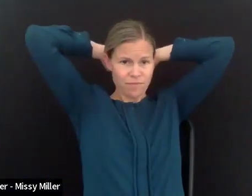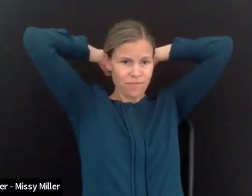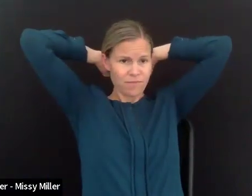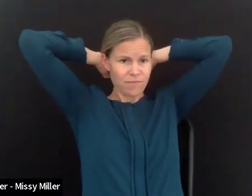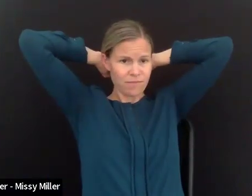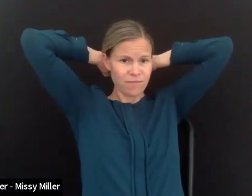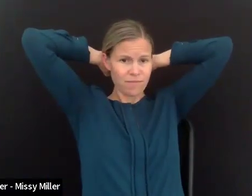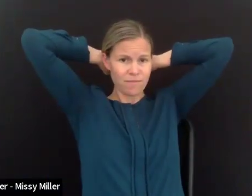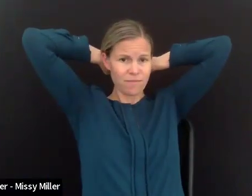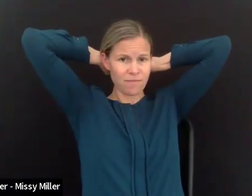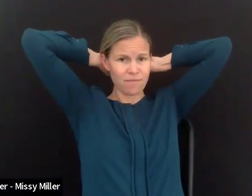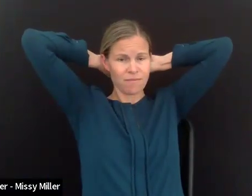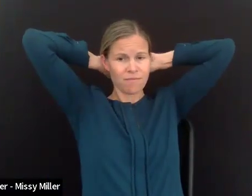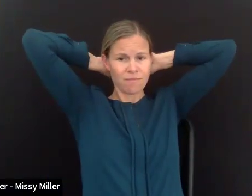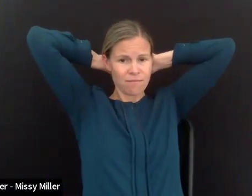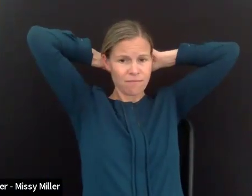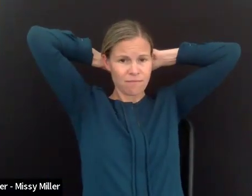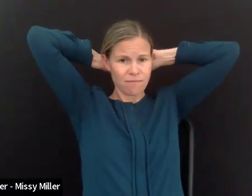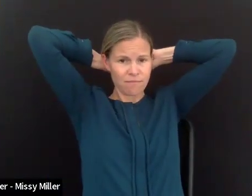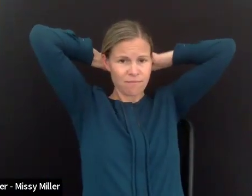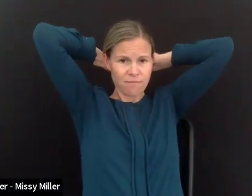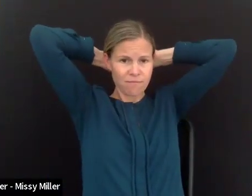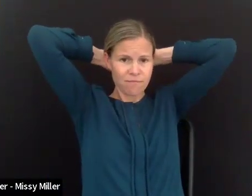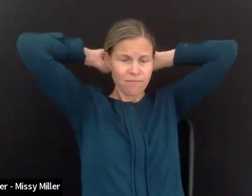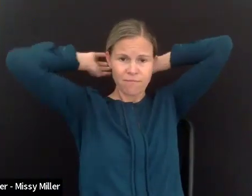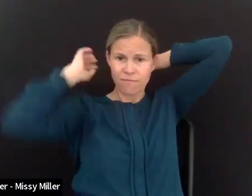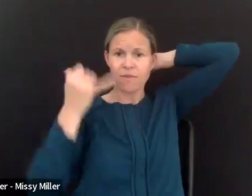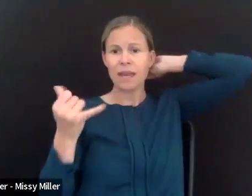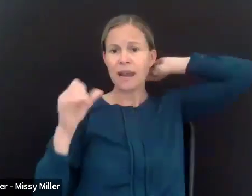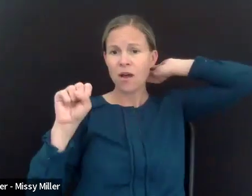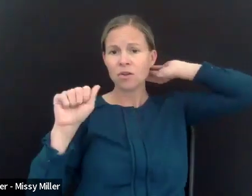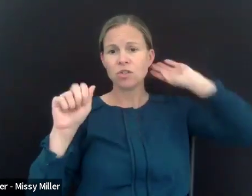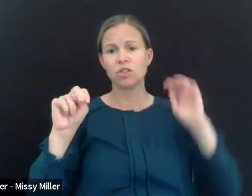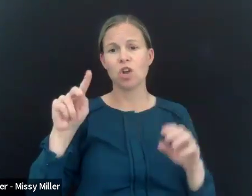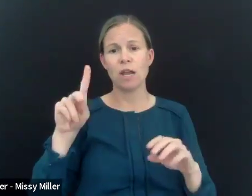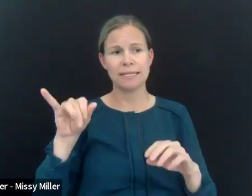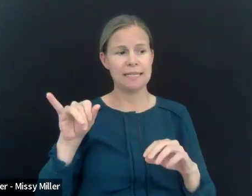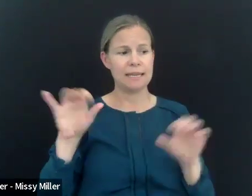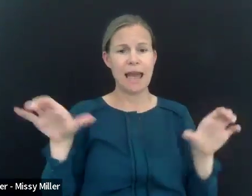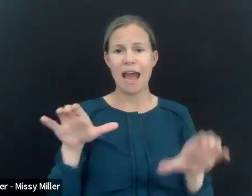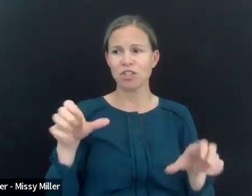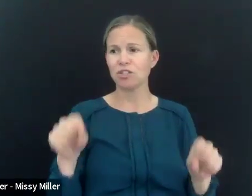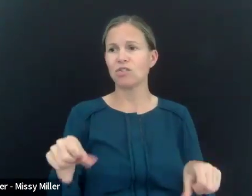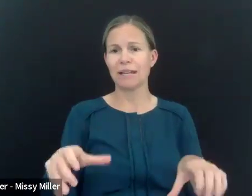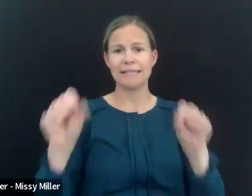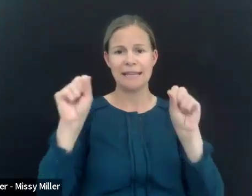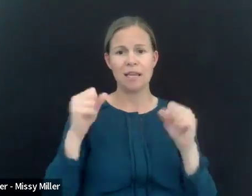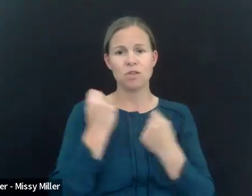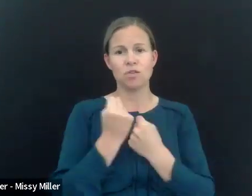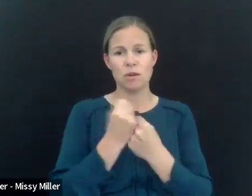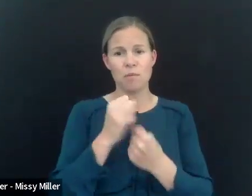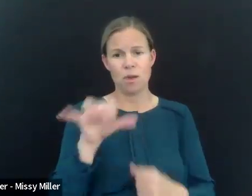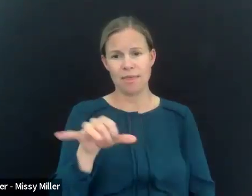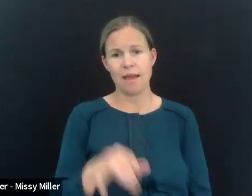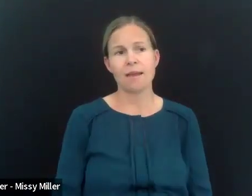Shanti, actions people can take to support birth center care. So I want to echo everything that Tanya